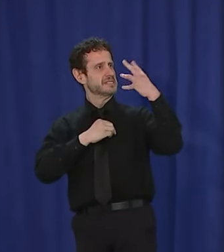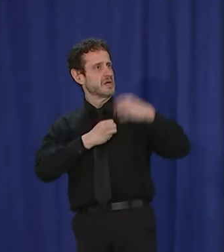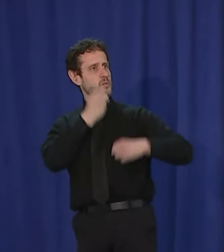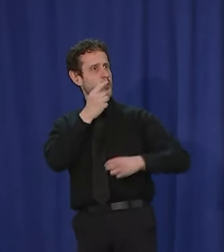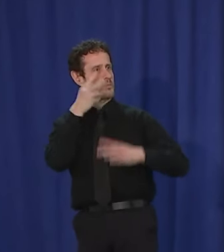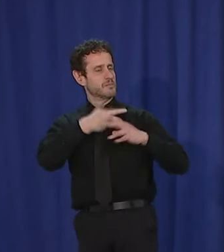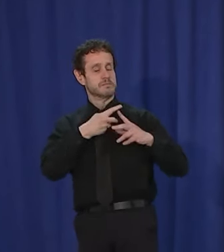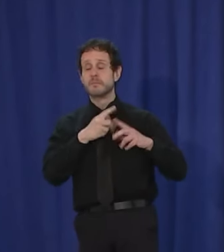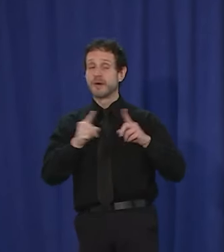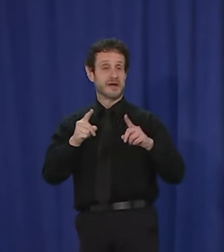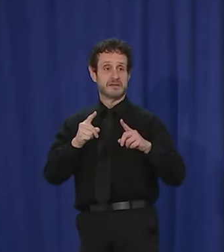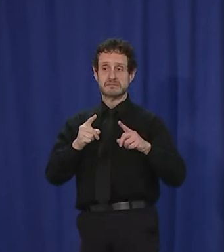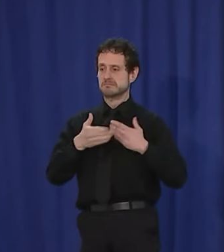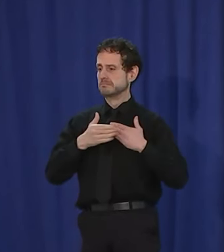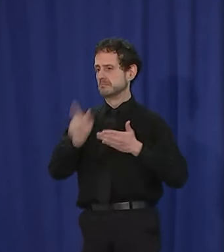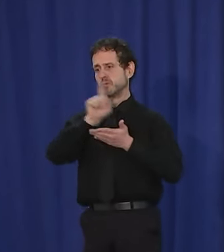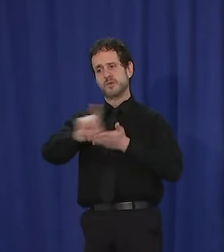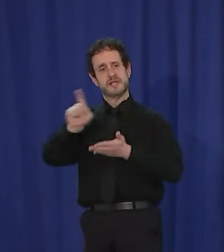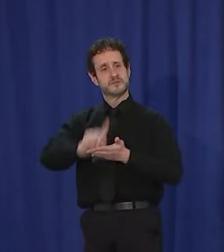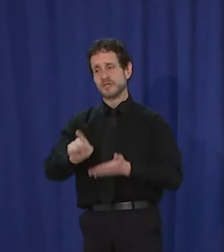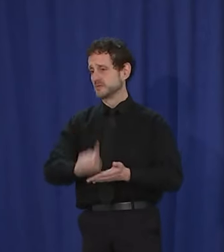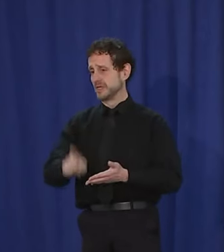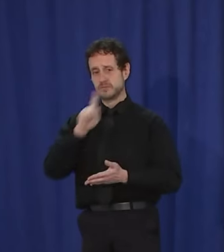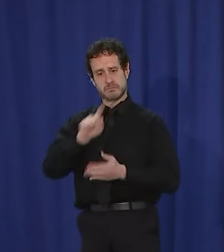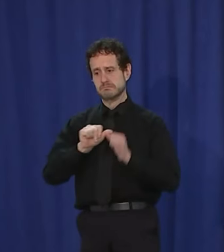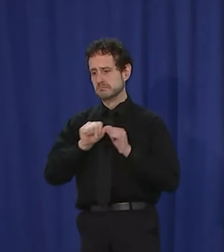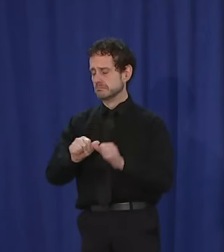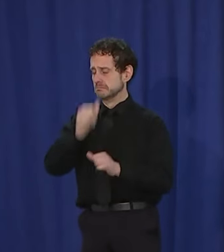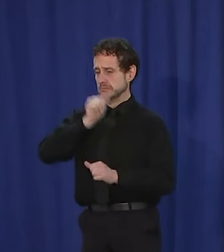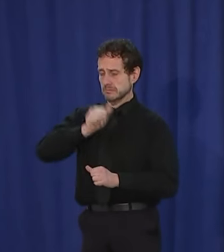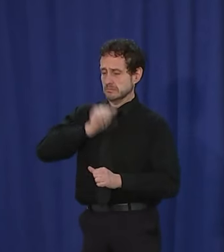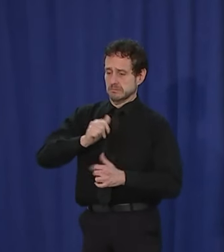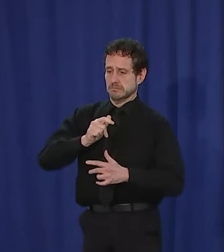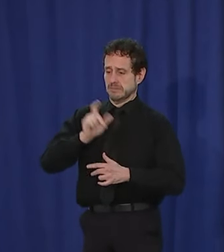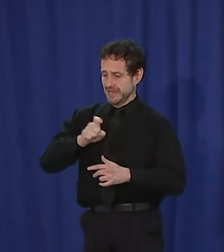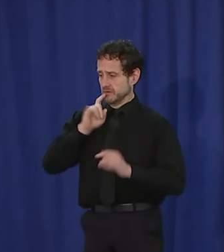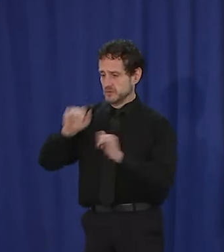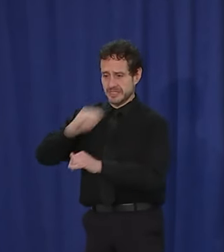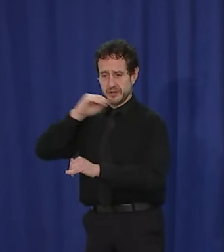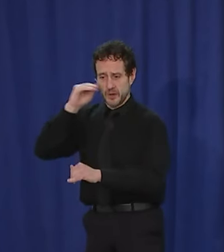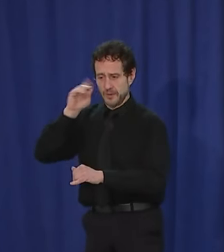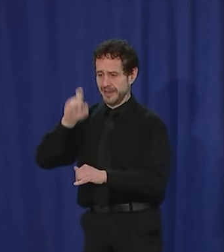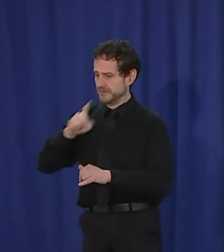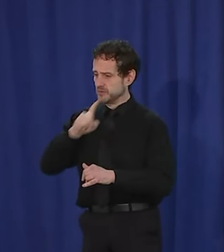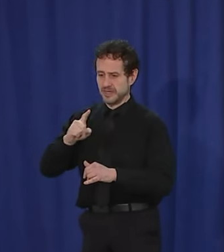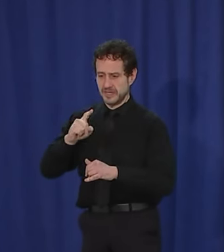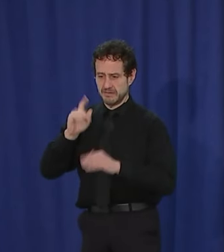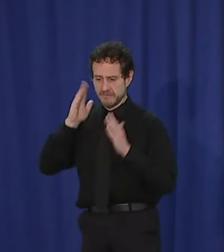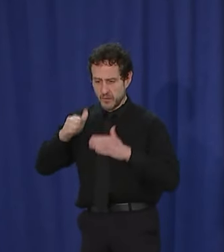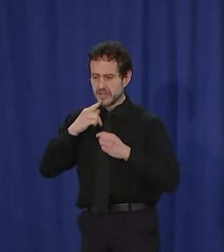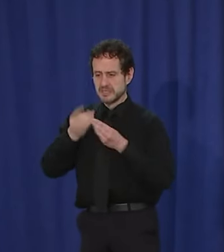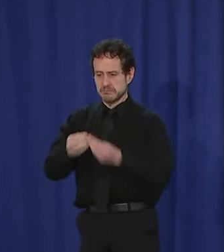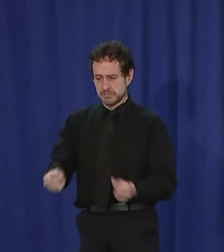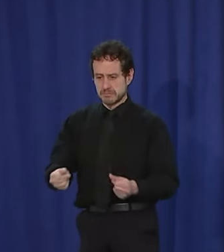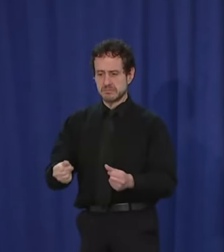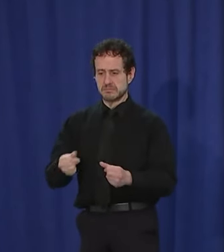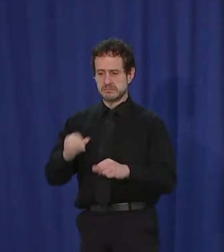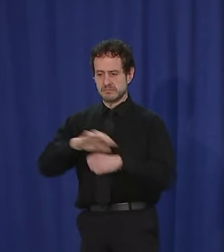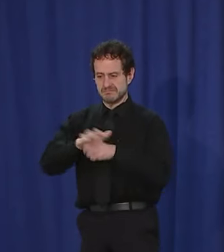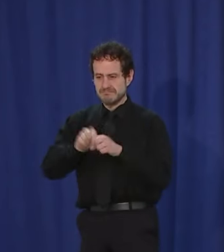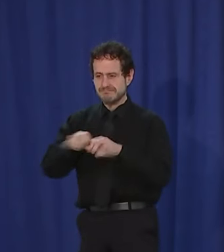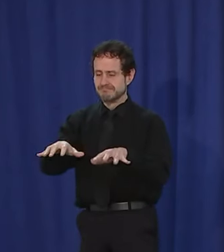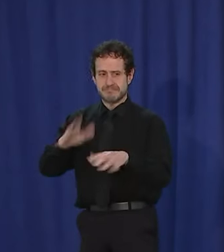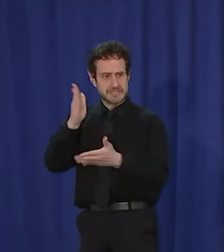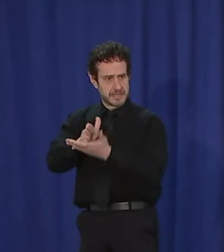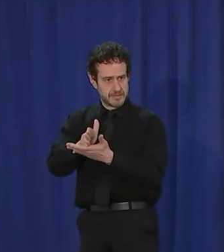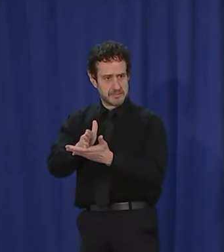this for weeks to come. And so we've got to have something that people can really rally around. And I think that the memes